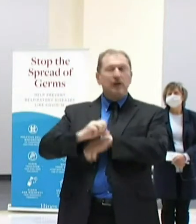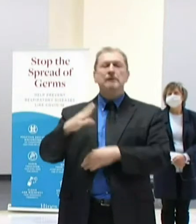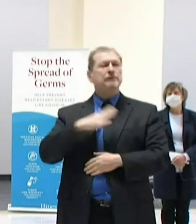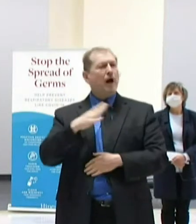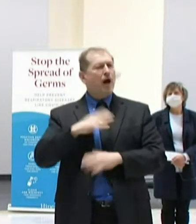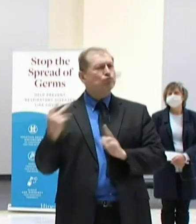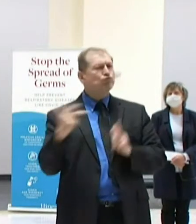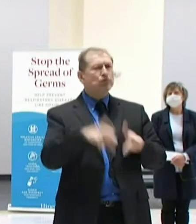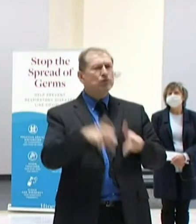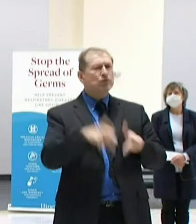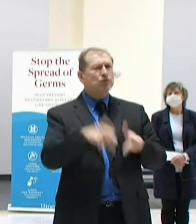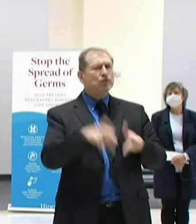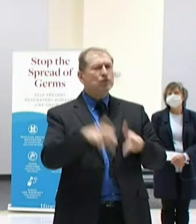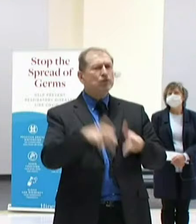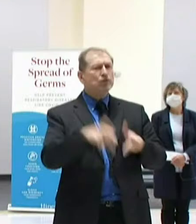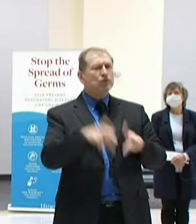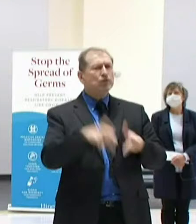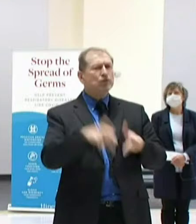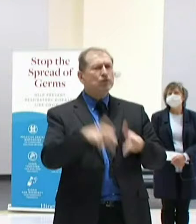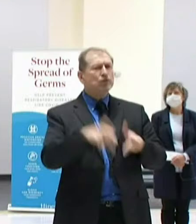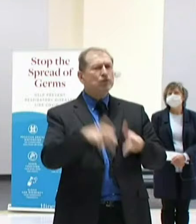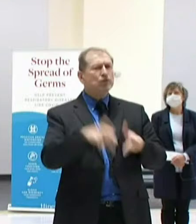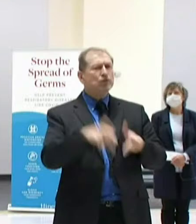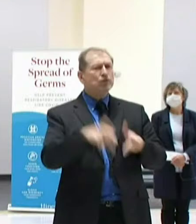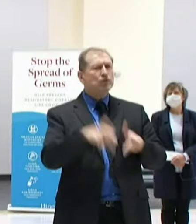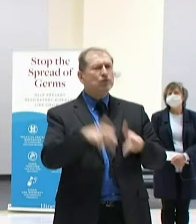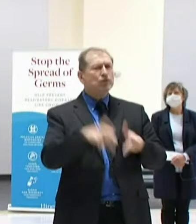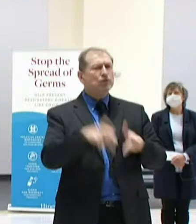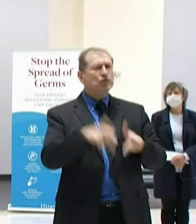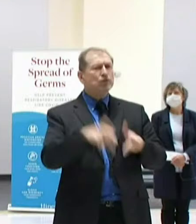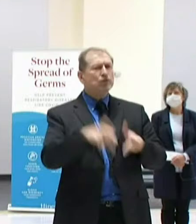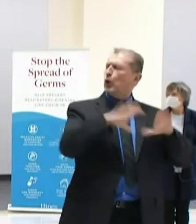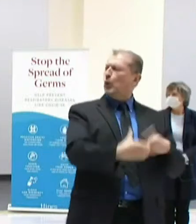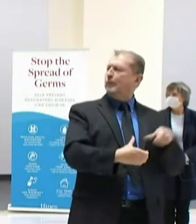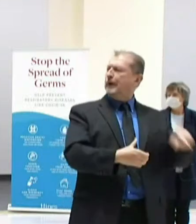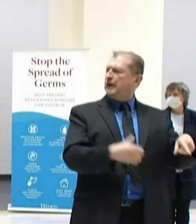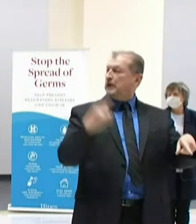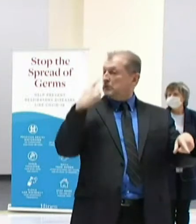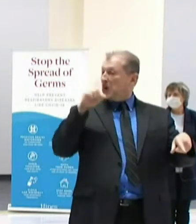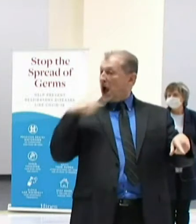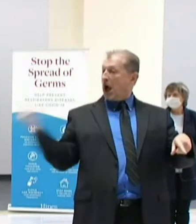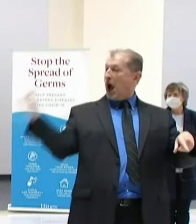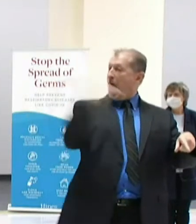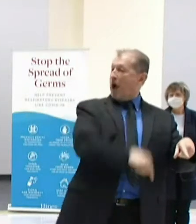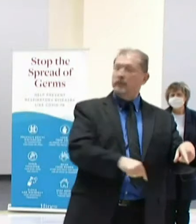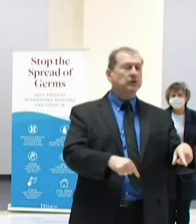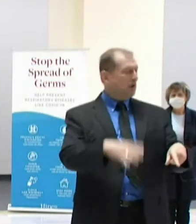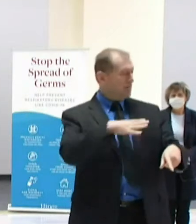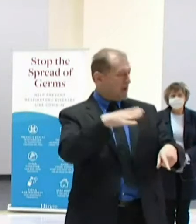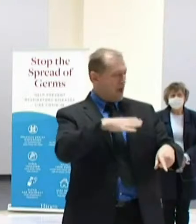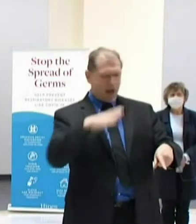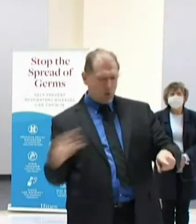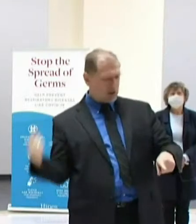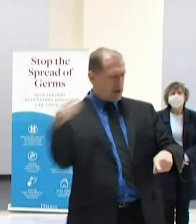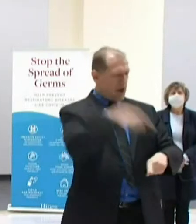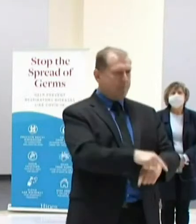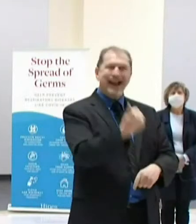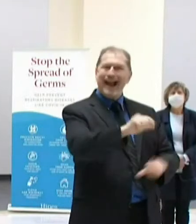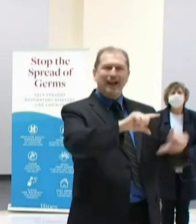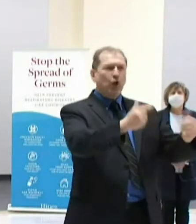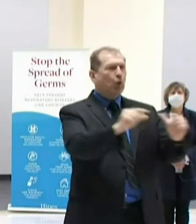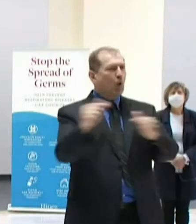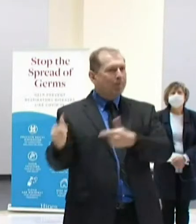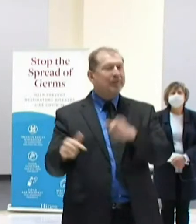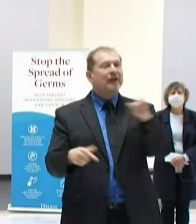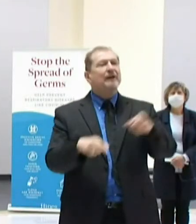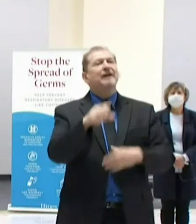the people you want to get vaccinated, Illinois will provide the resources and staff. You can learn more at